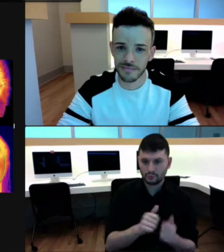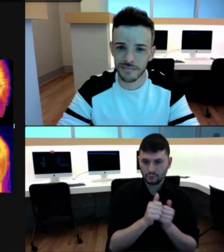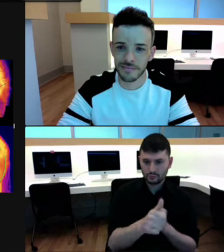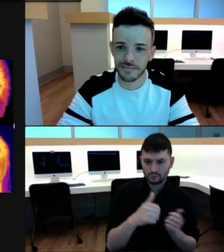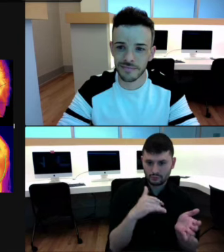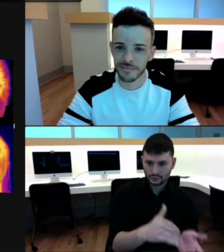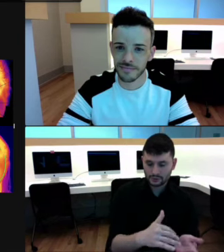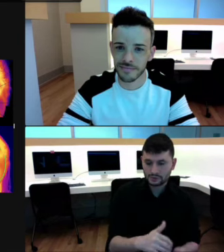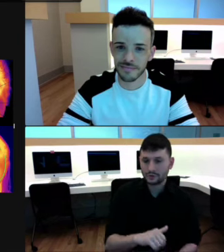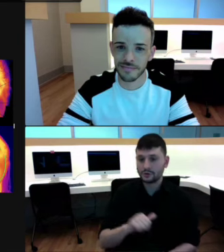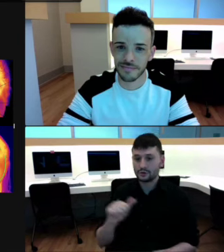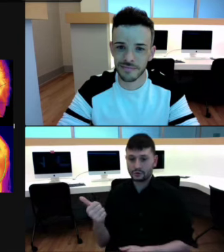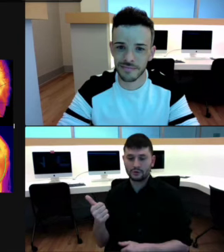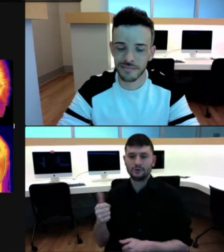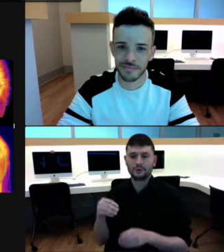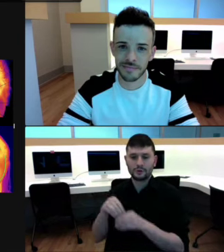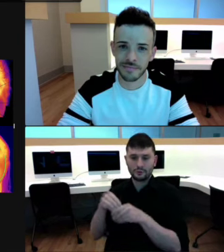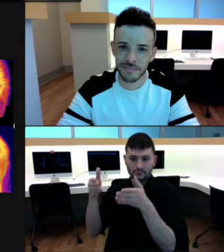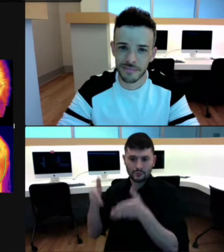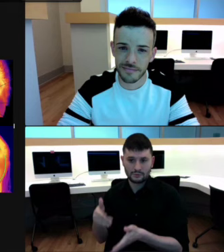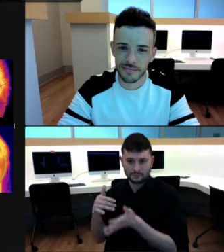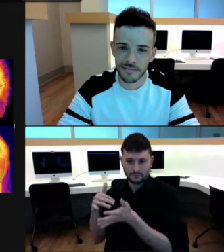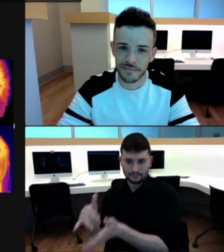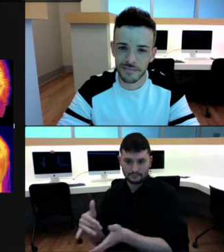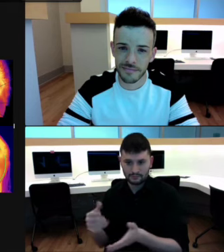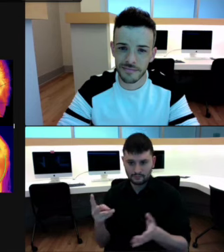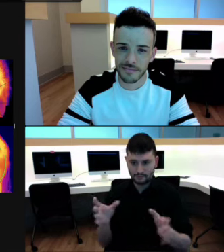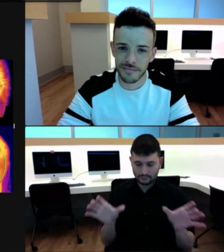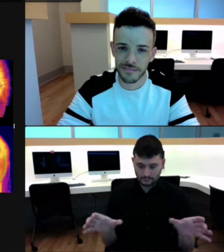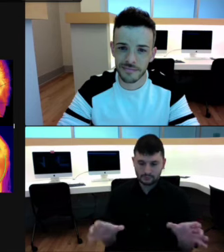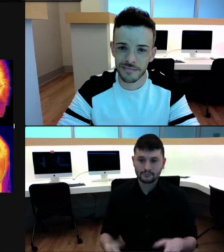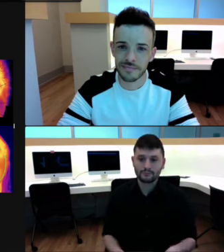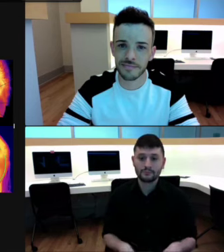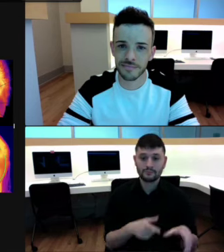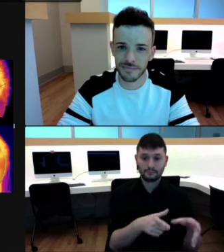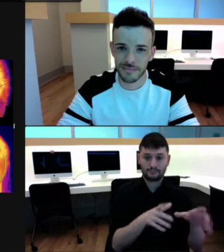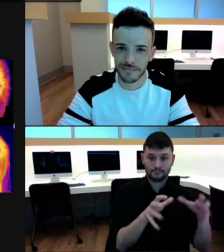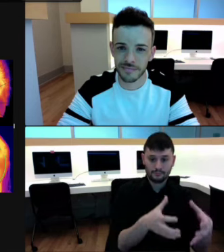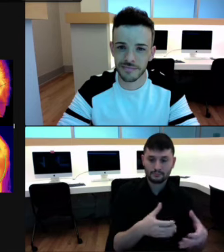remote, so that's an online study, and the other is in person.